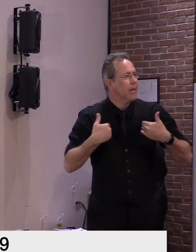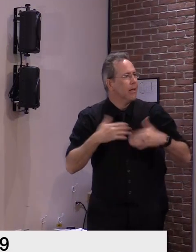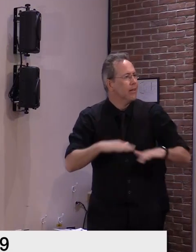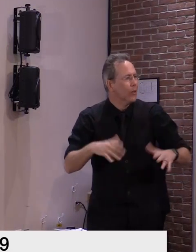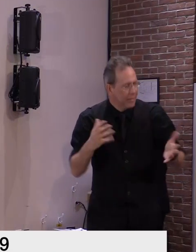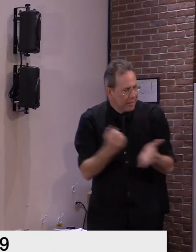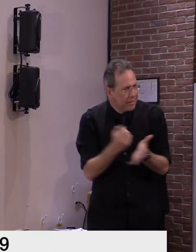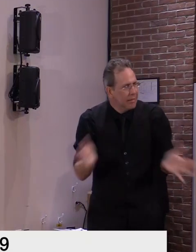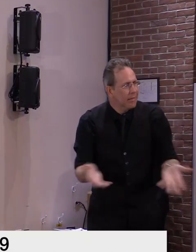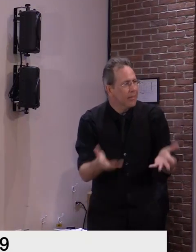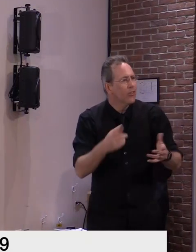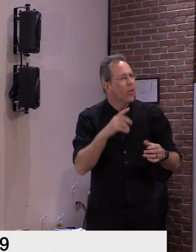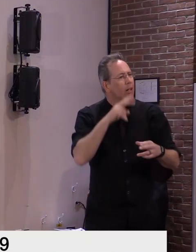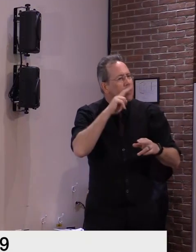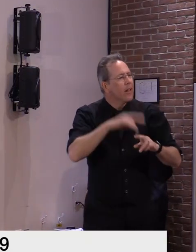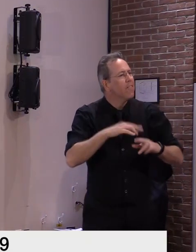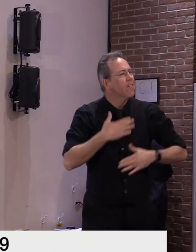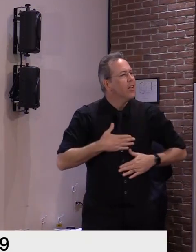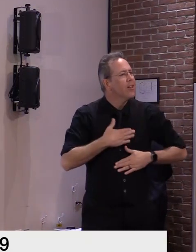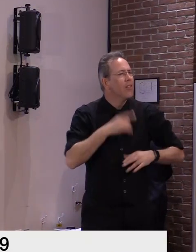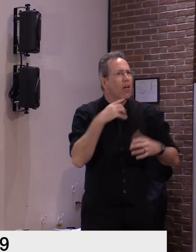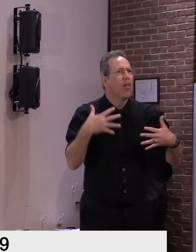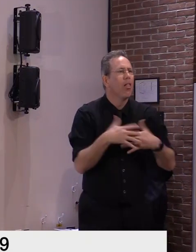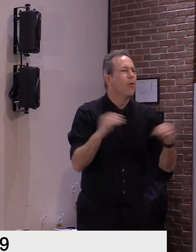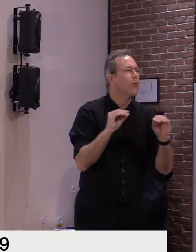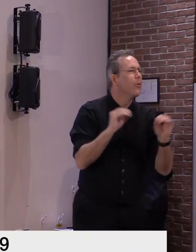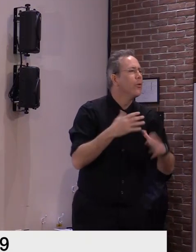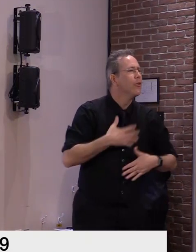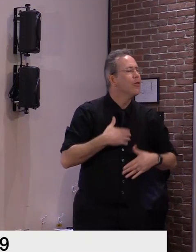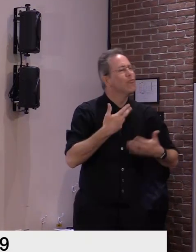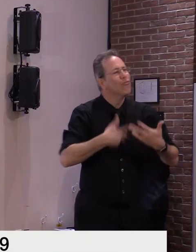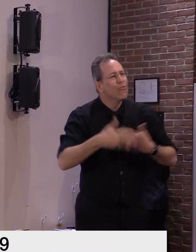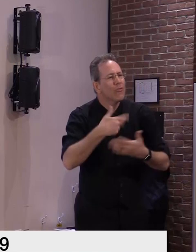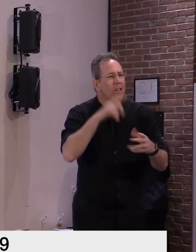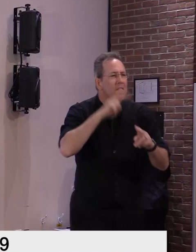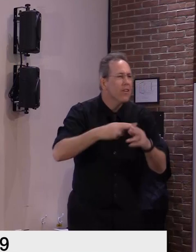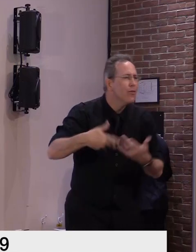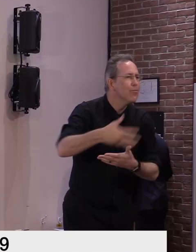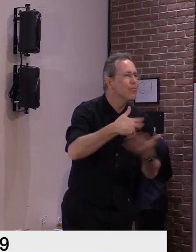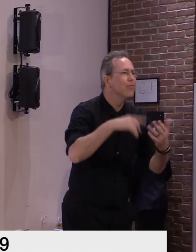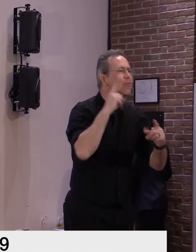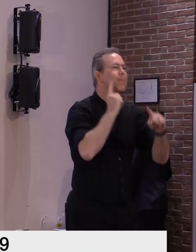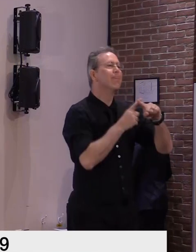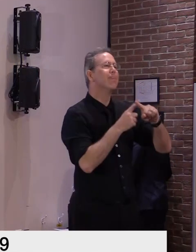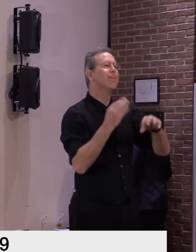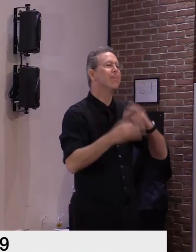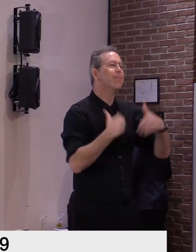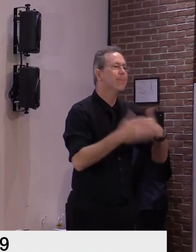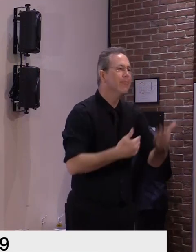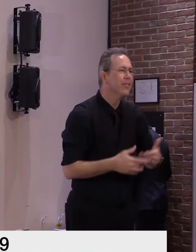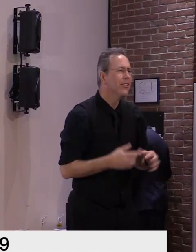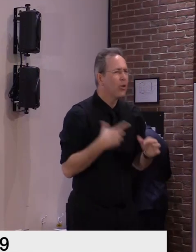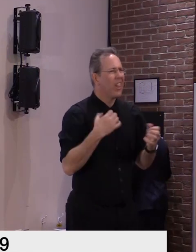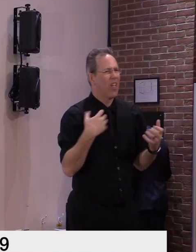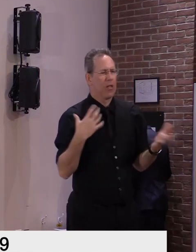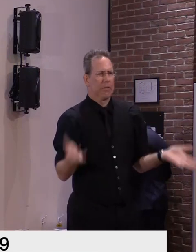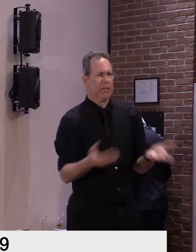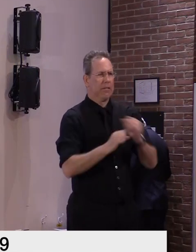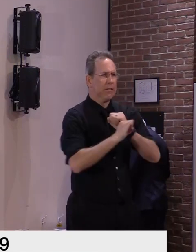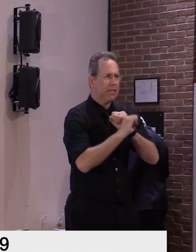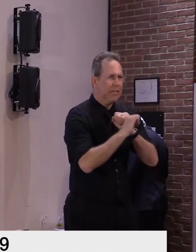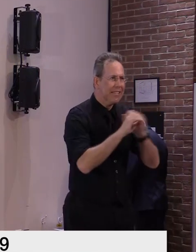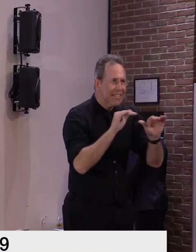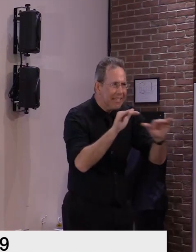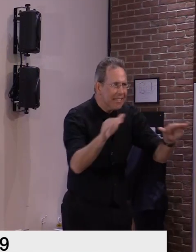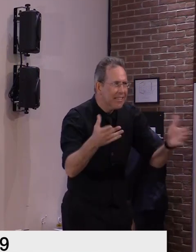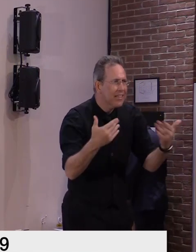something interesting. And I think this is a great way of messaging that it's okay to get out and be with